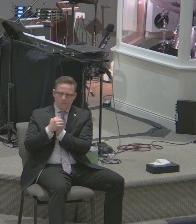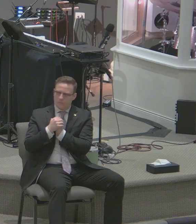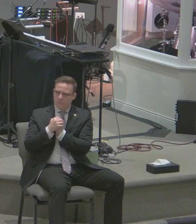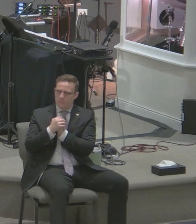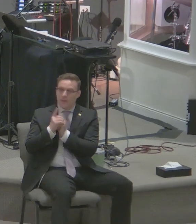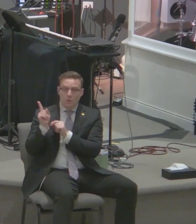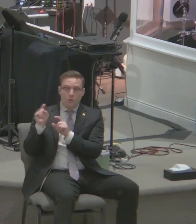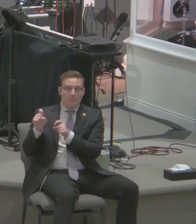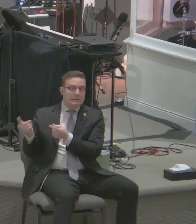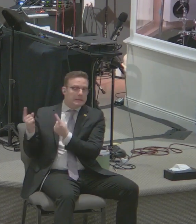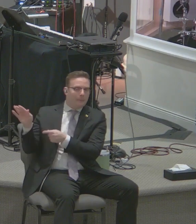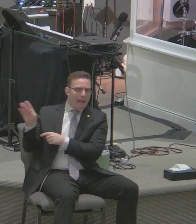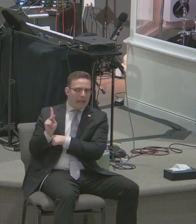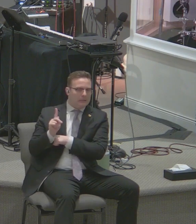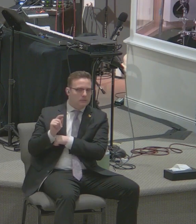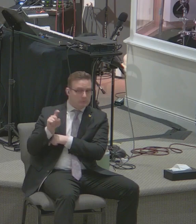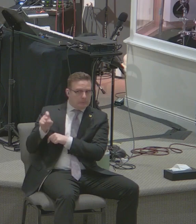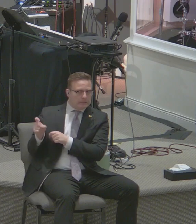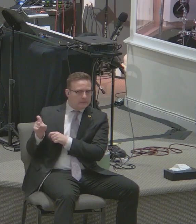you have to come back.